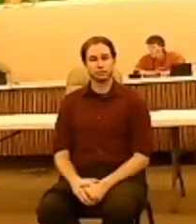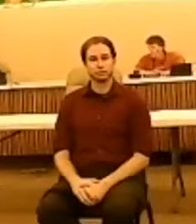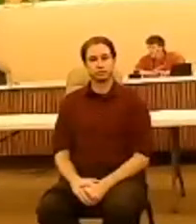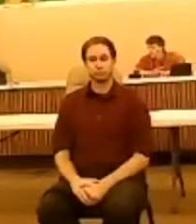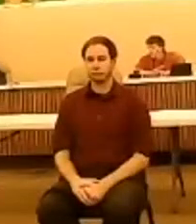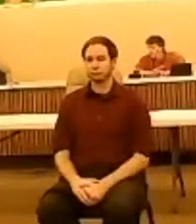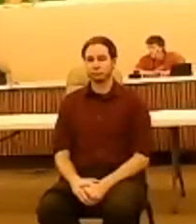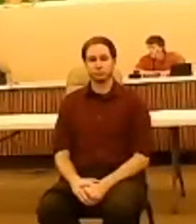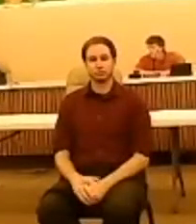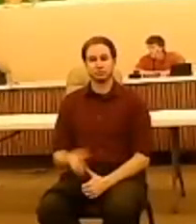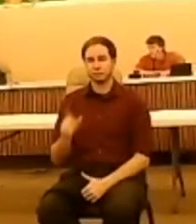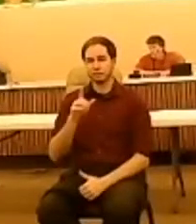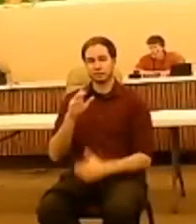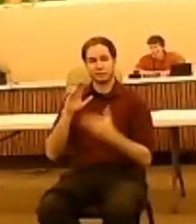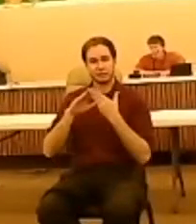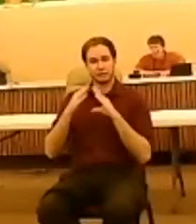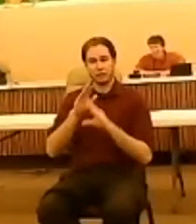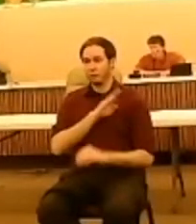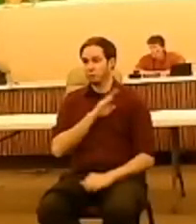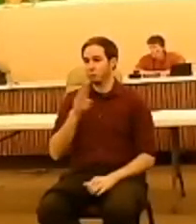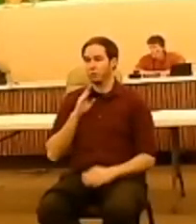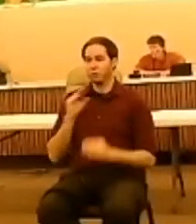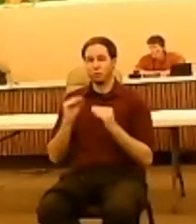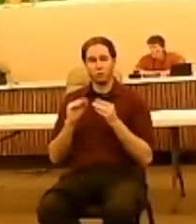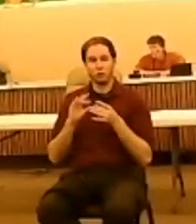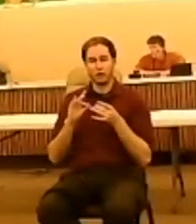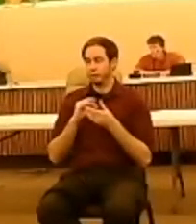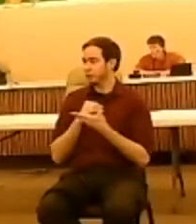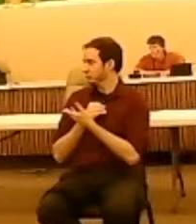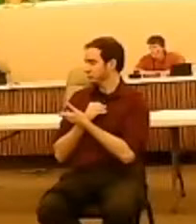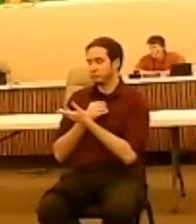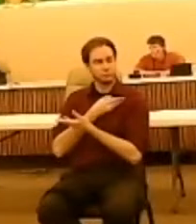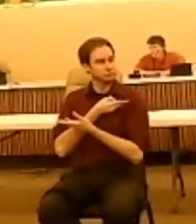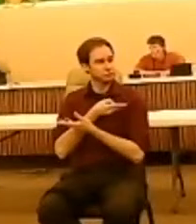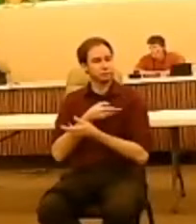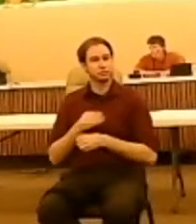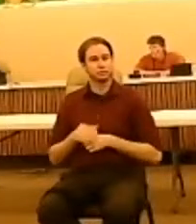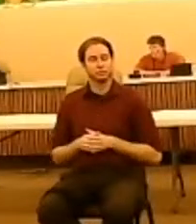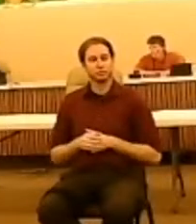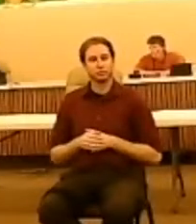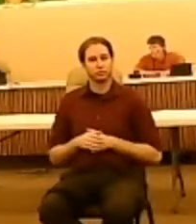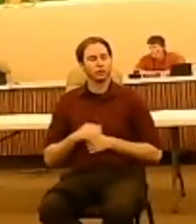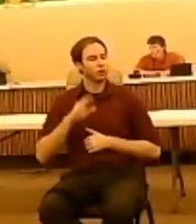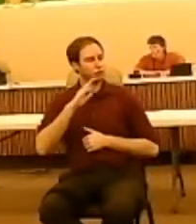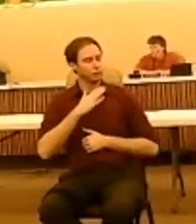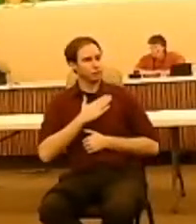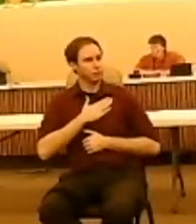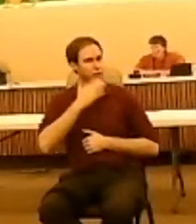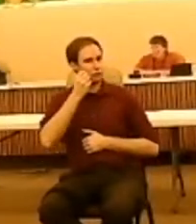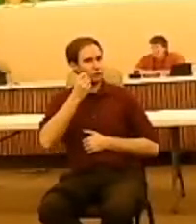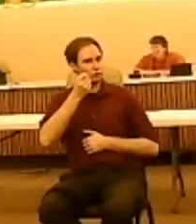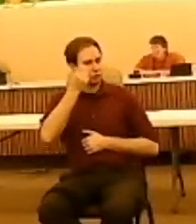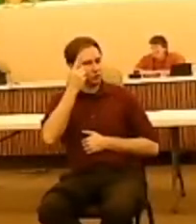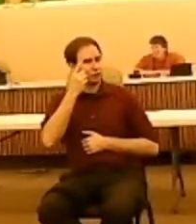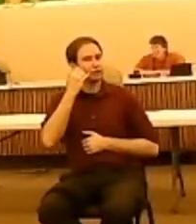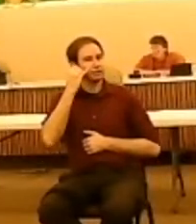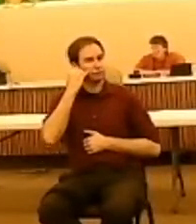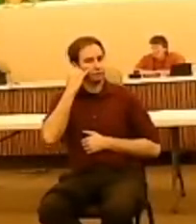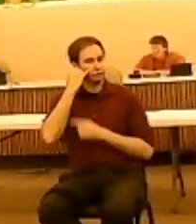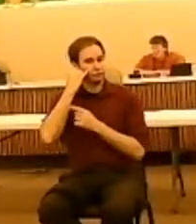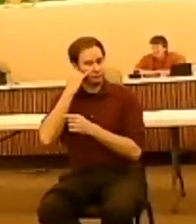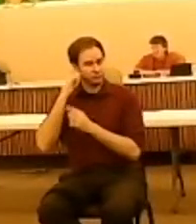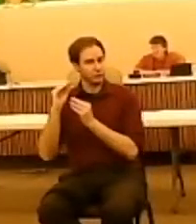Anyone from the town board wish to add anything? Just so I understand, when they get